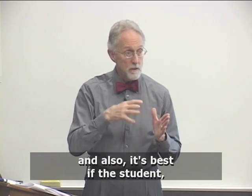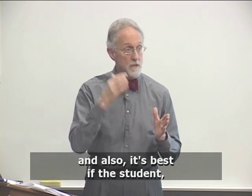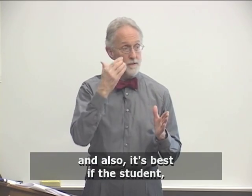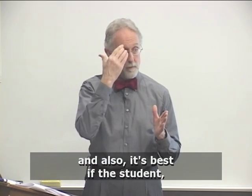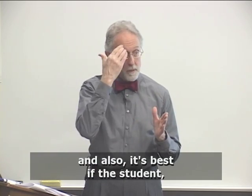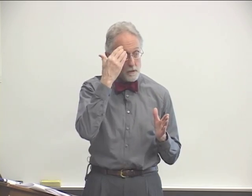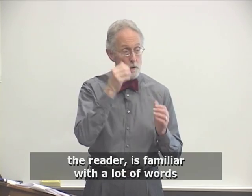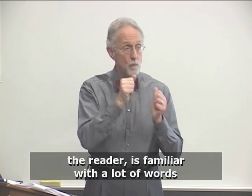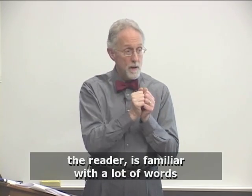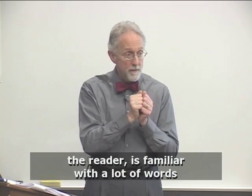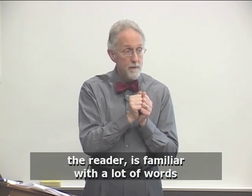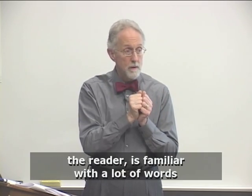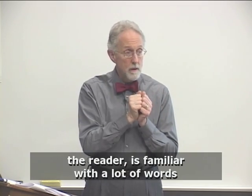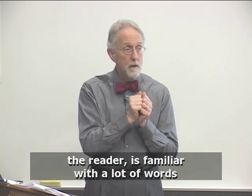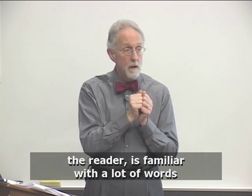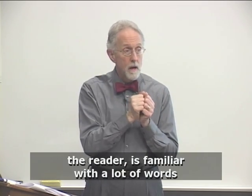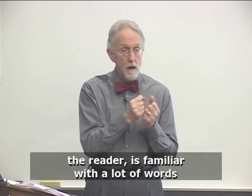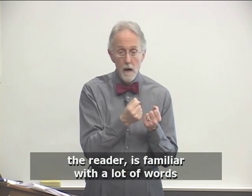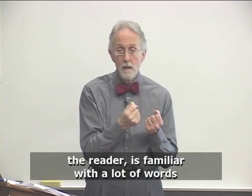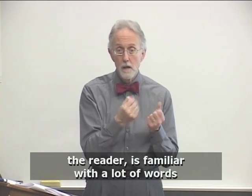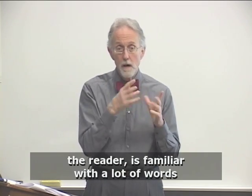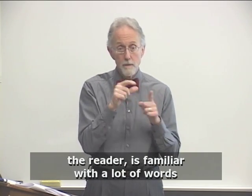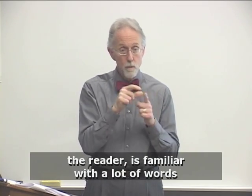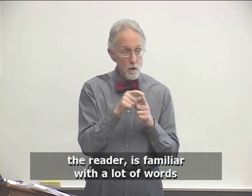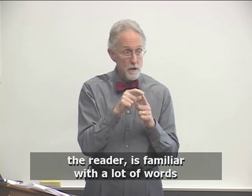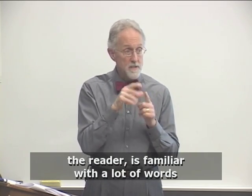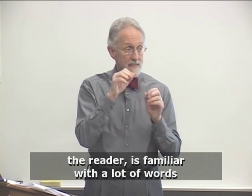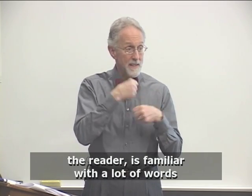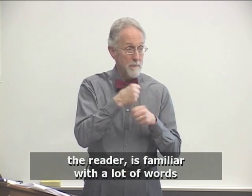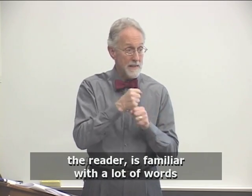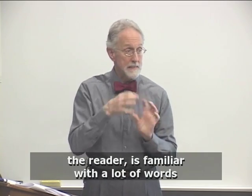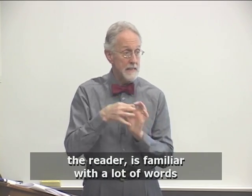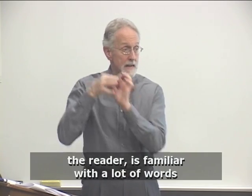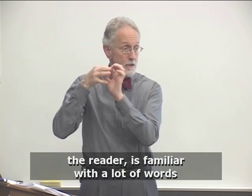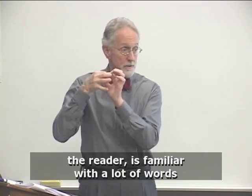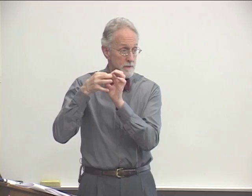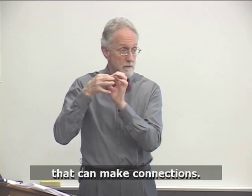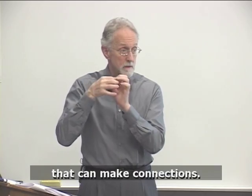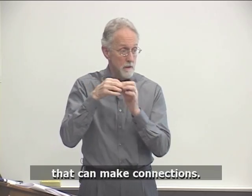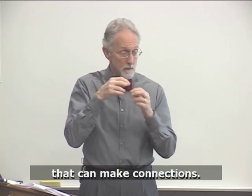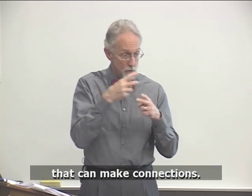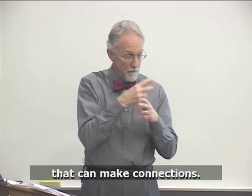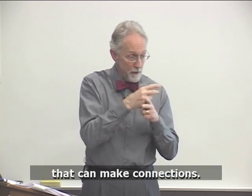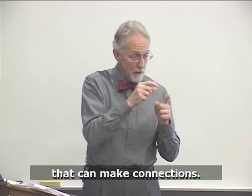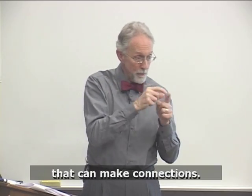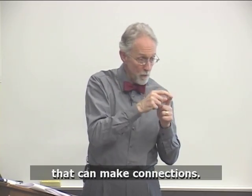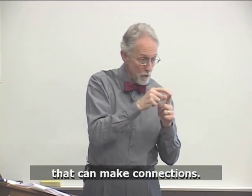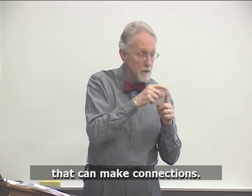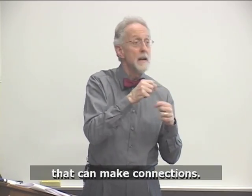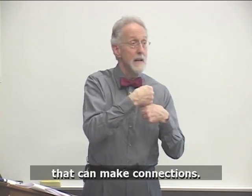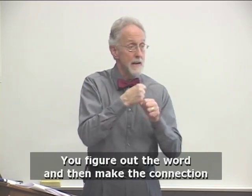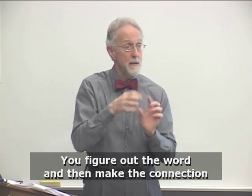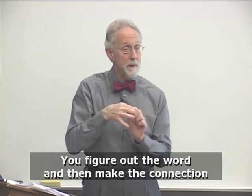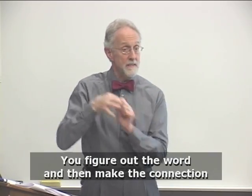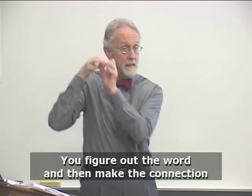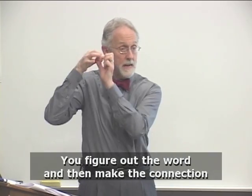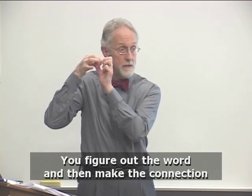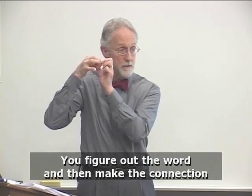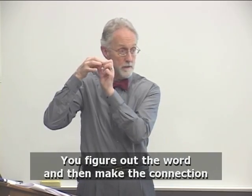is familiar with a lot of words that can make connections. You figure out the word and then make the connection